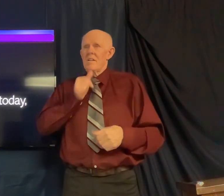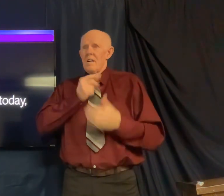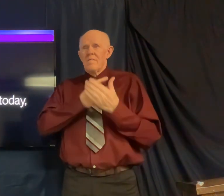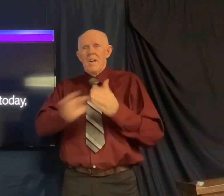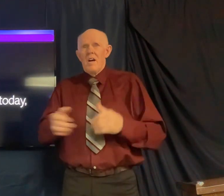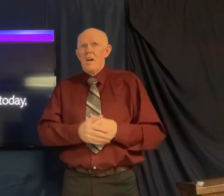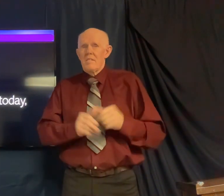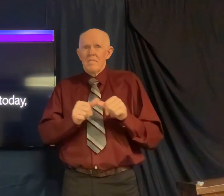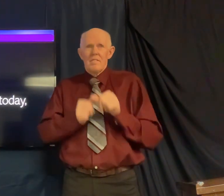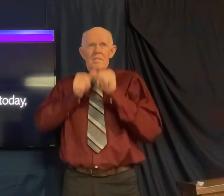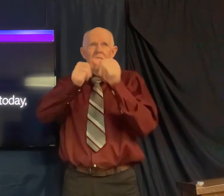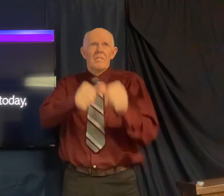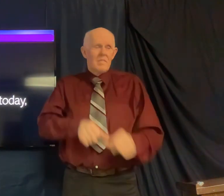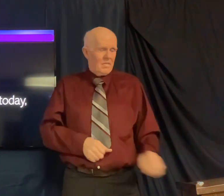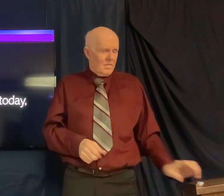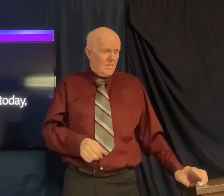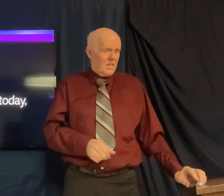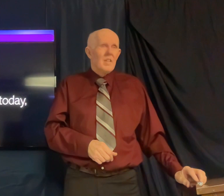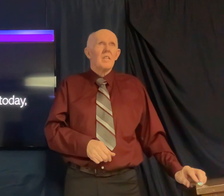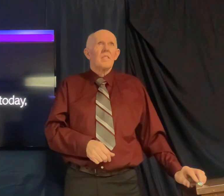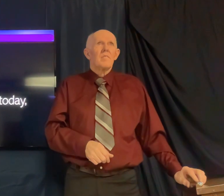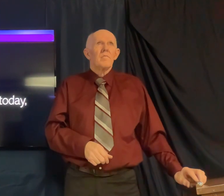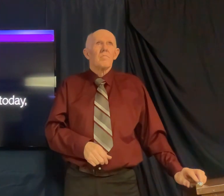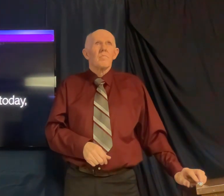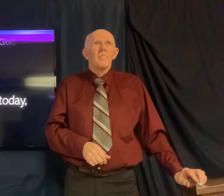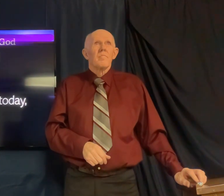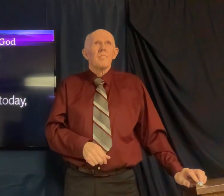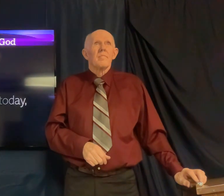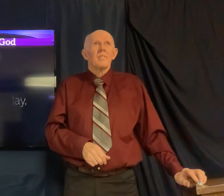Forever. He never fails. He continues.